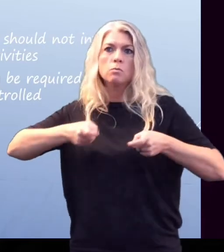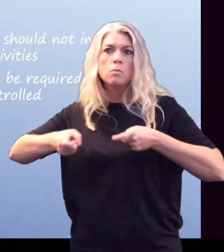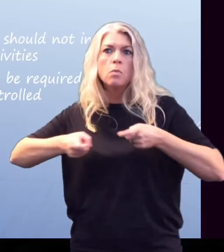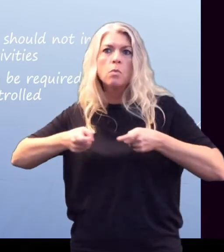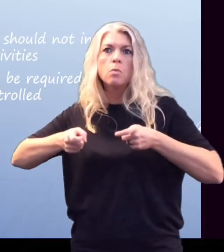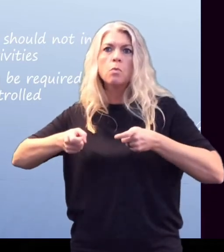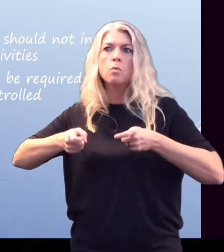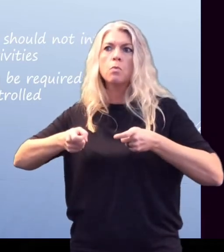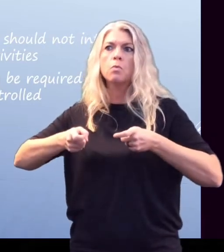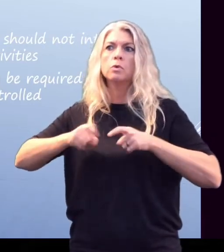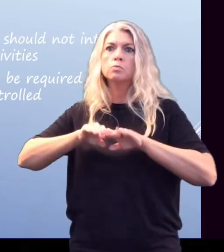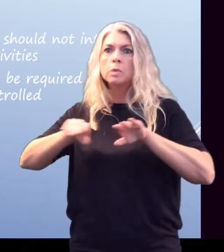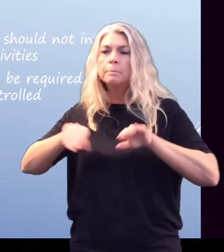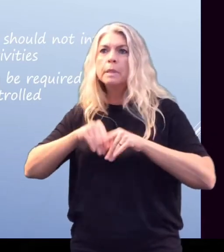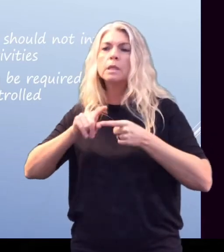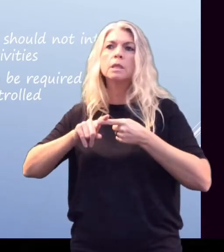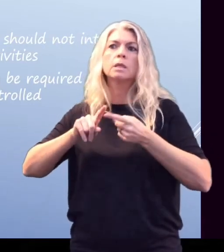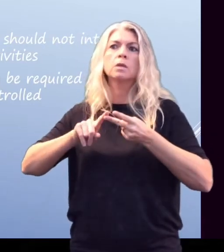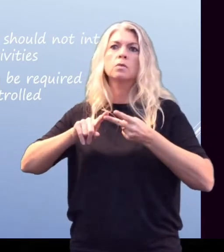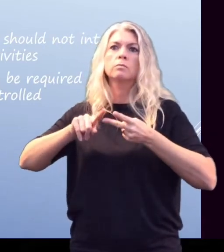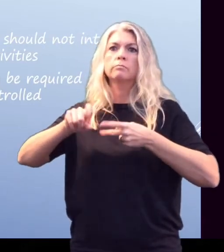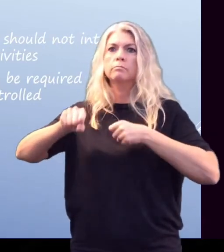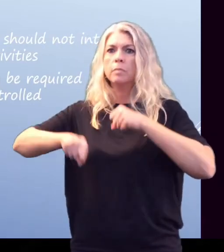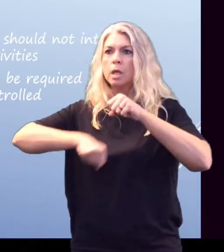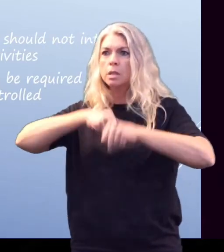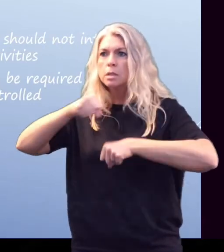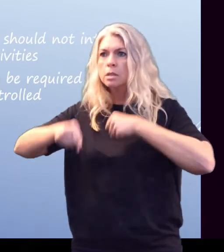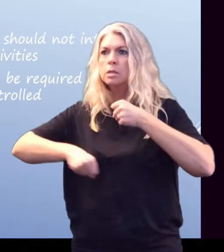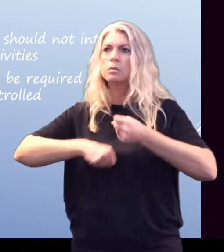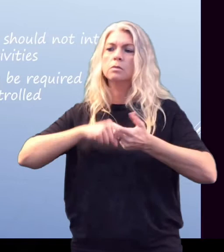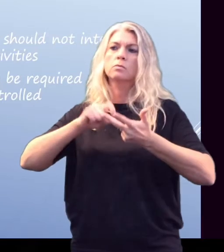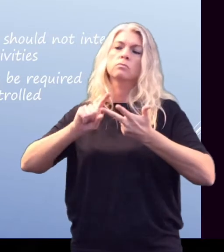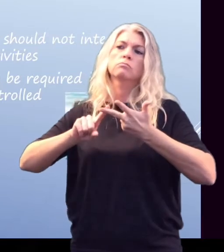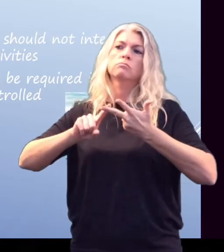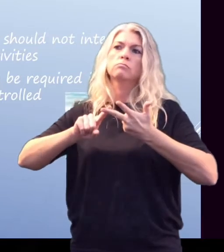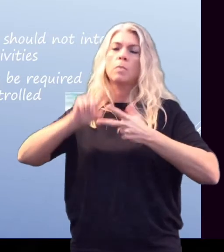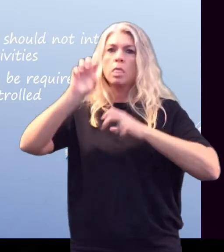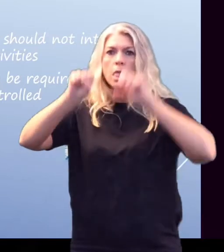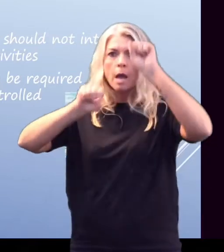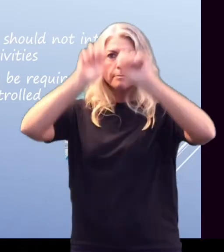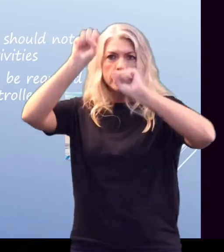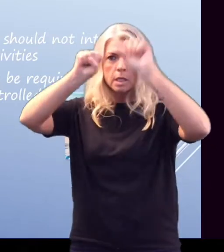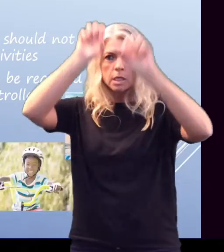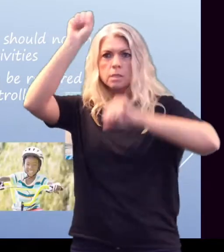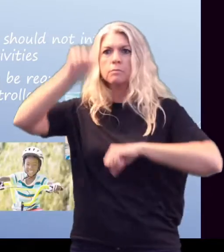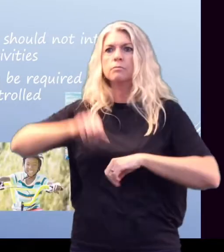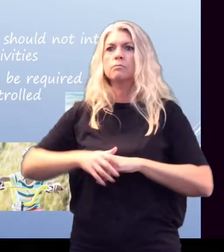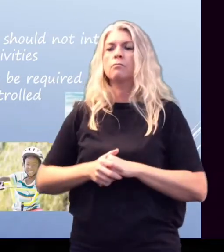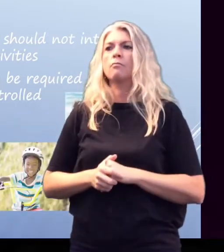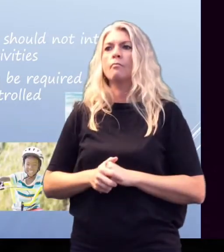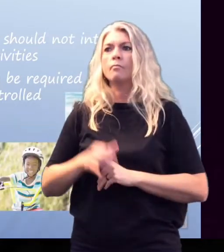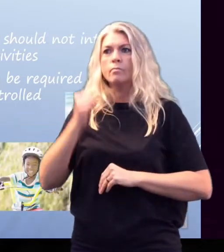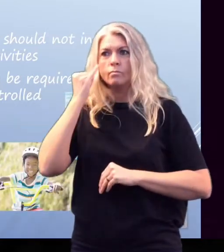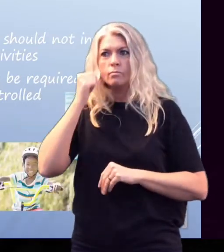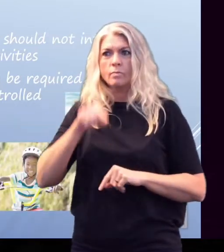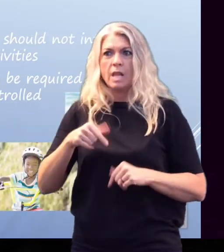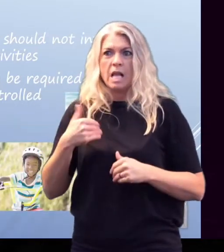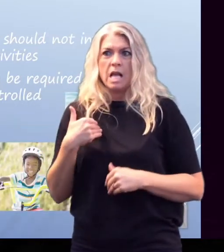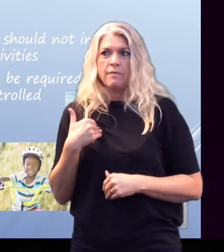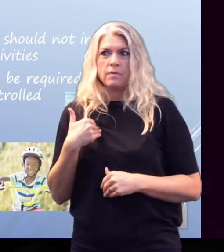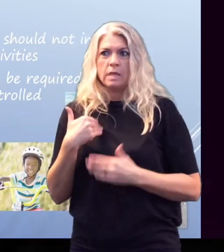some activities if their seizures are not well controlled, such as swimming, cycling, and